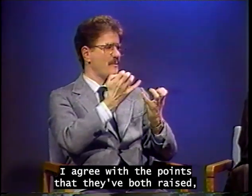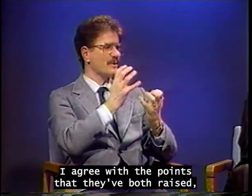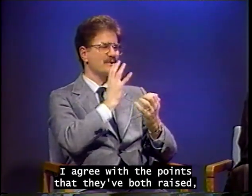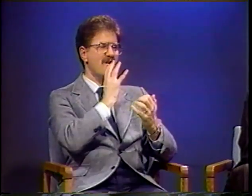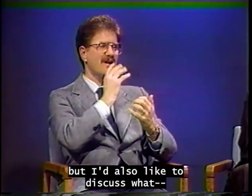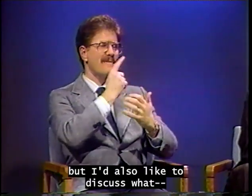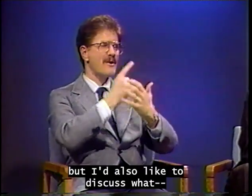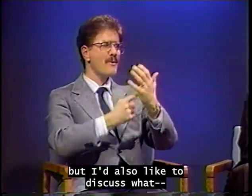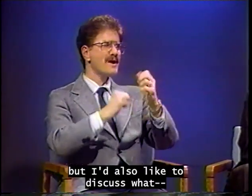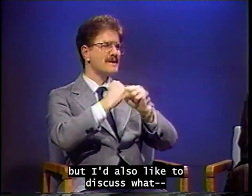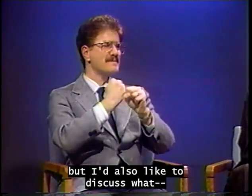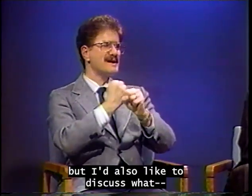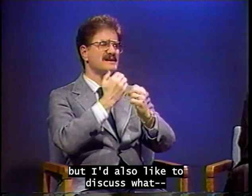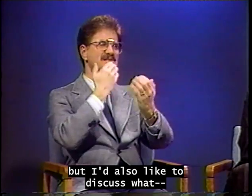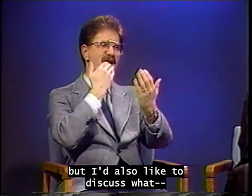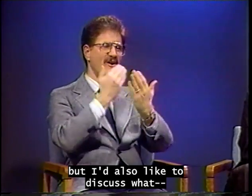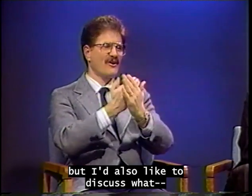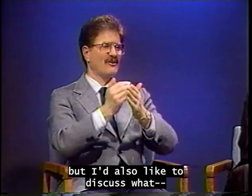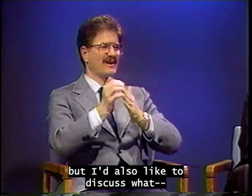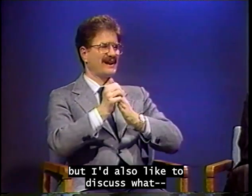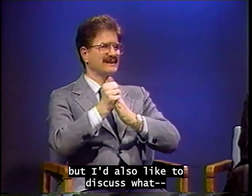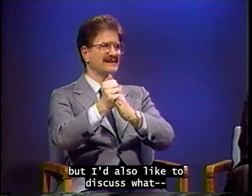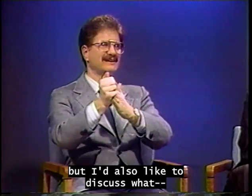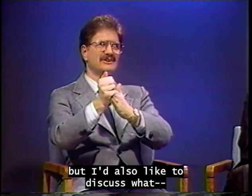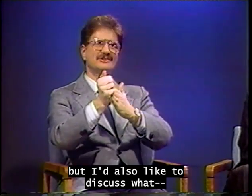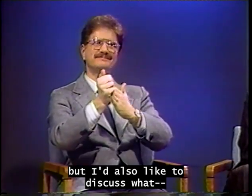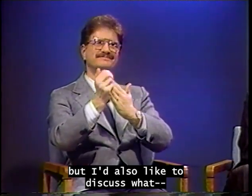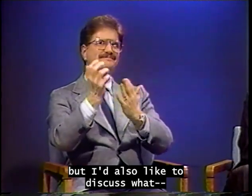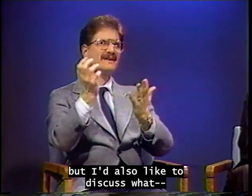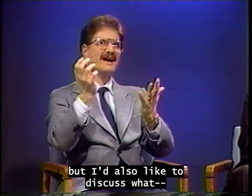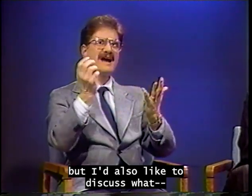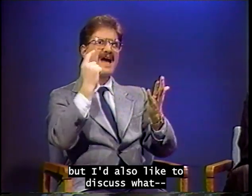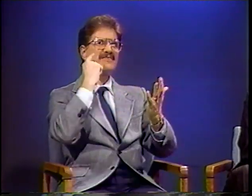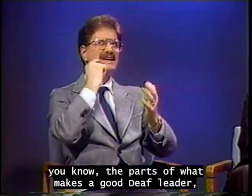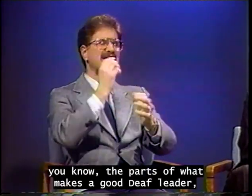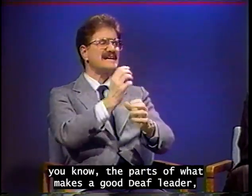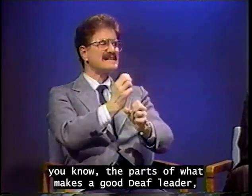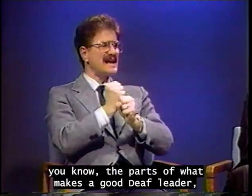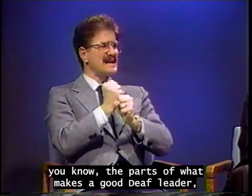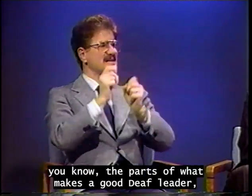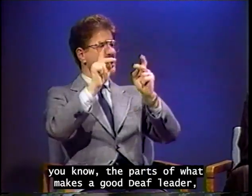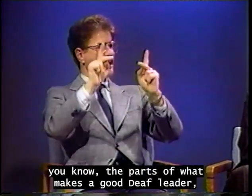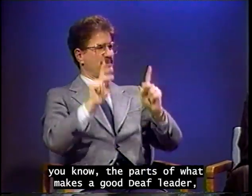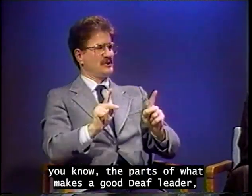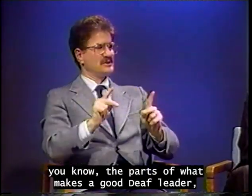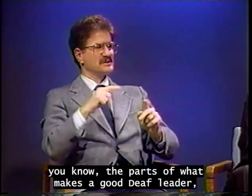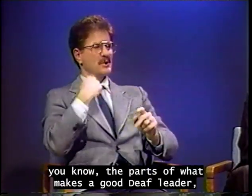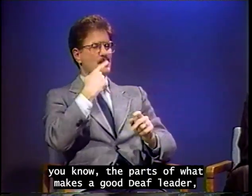both raised, but I'd also like to discuss the parts of what makes a good deaf